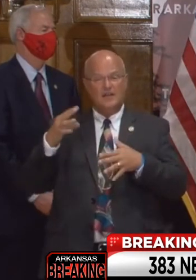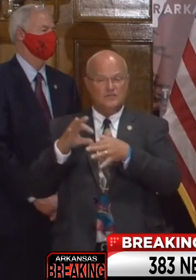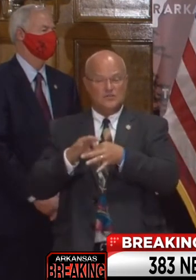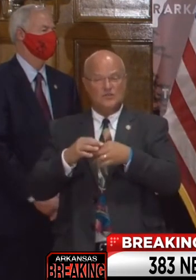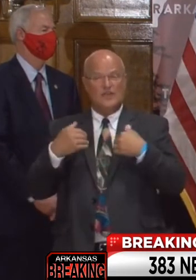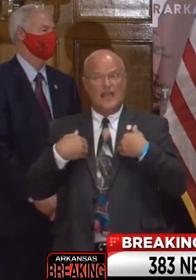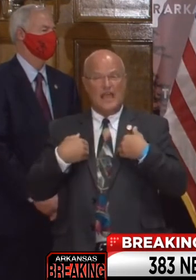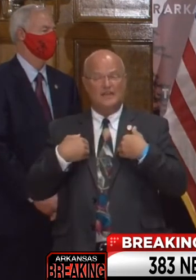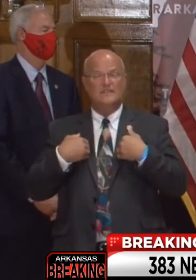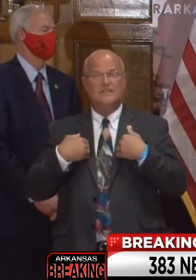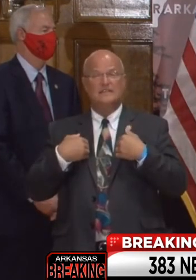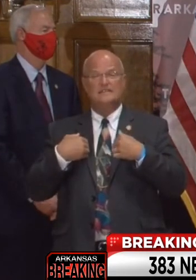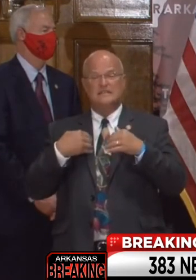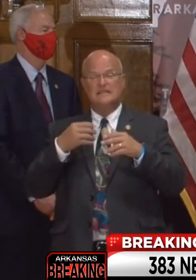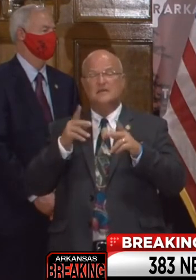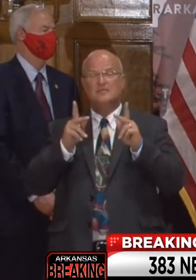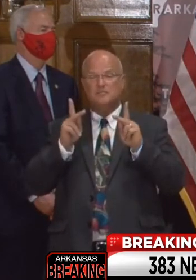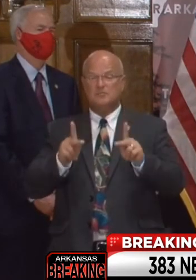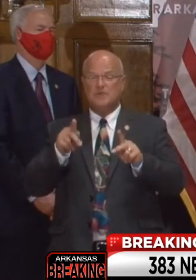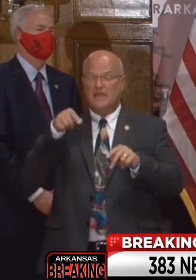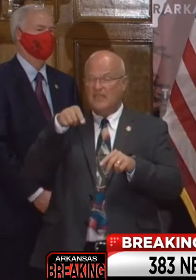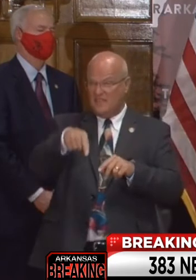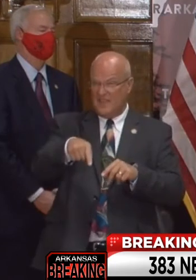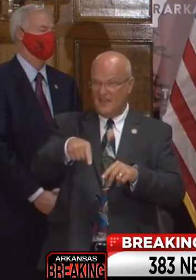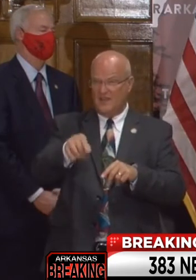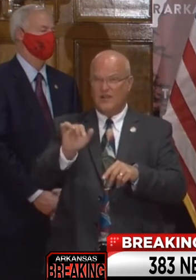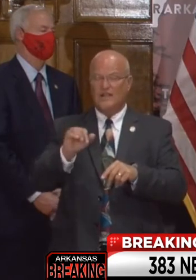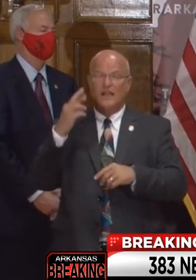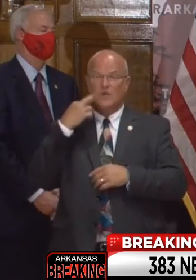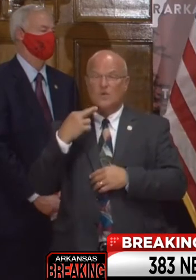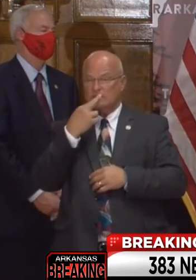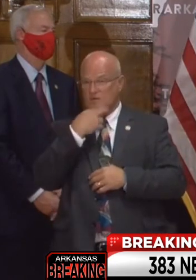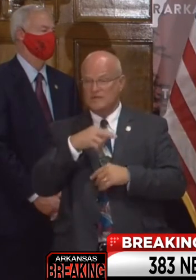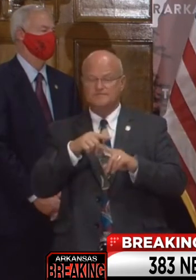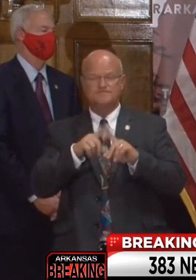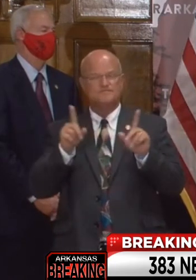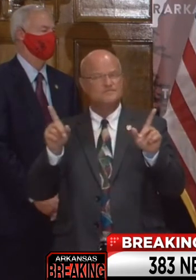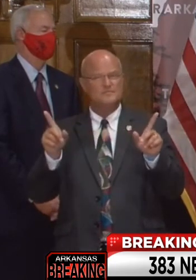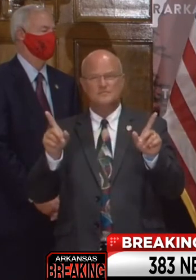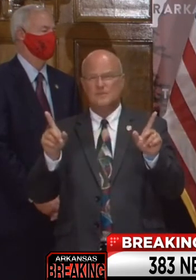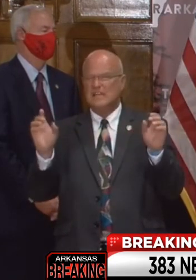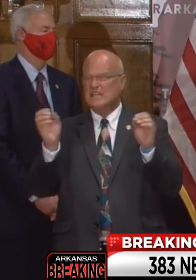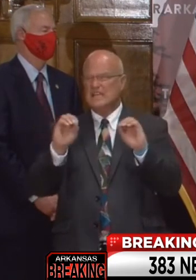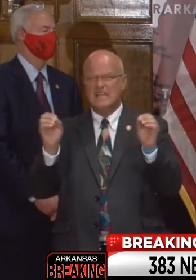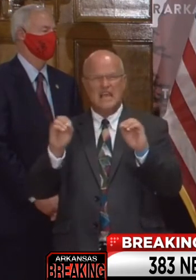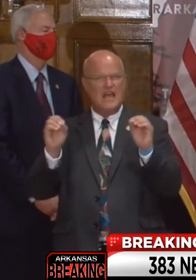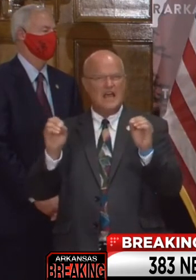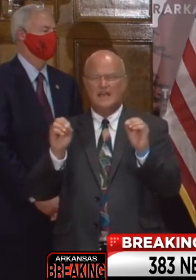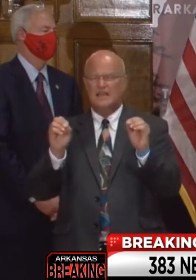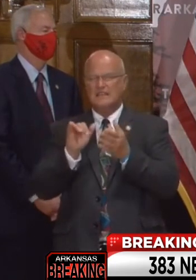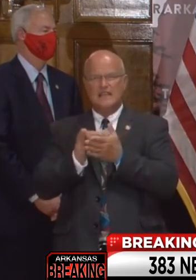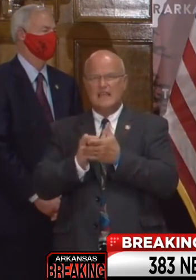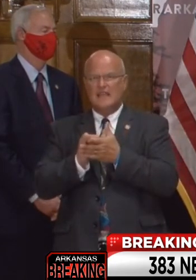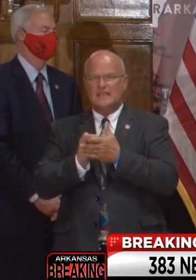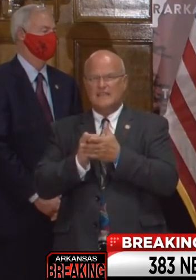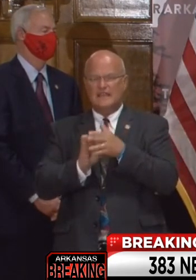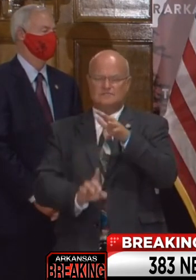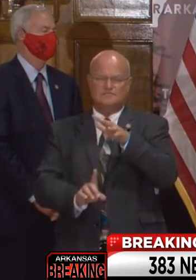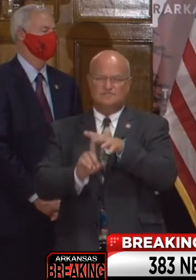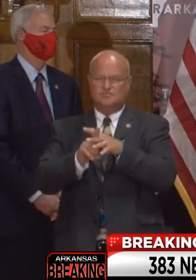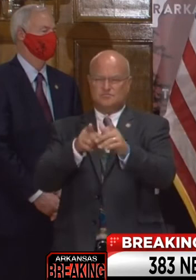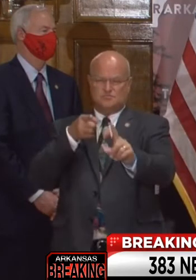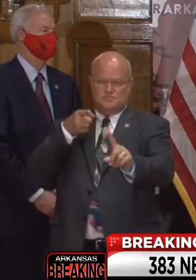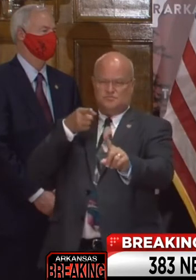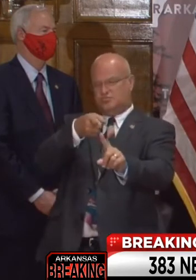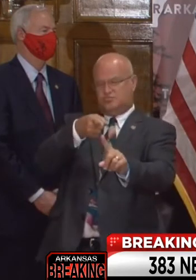associations of the individual having been there, such as restaurants. But there's nothing else that comes out that we can